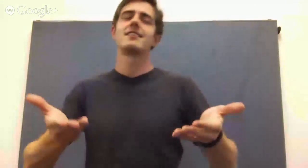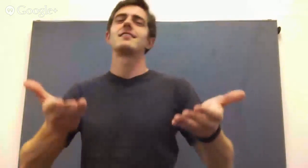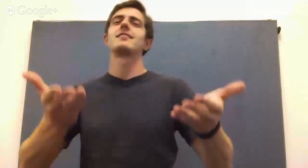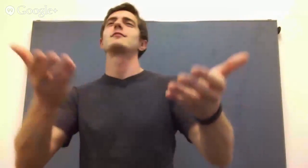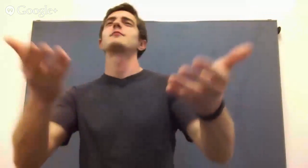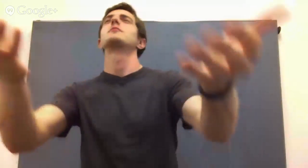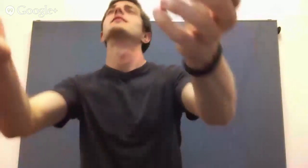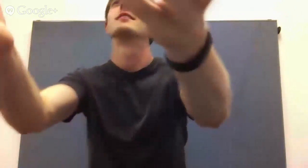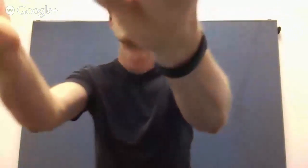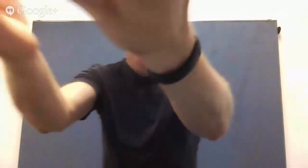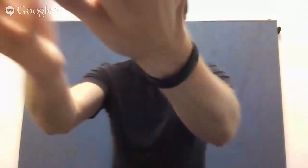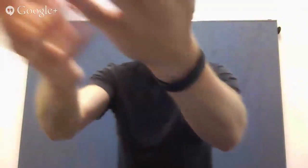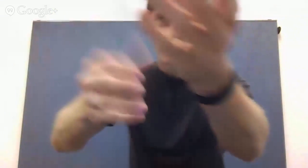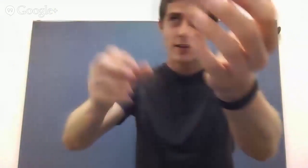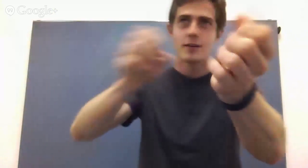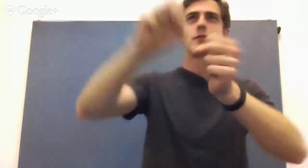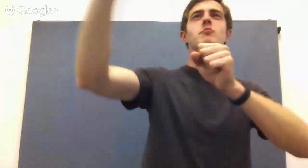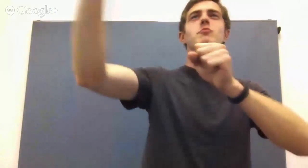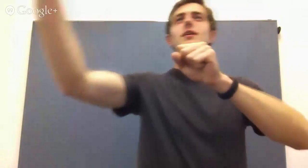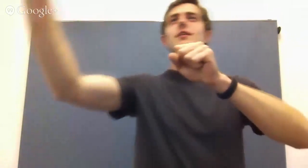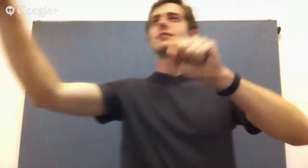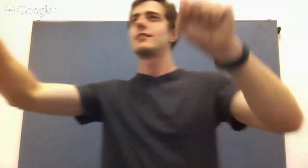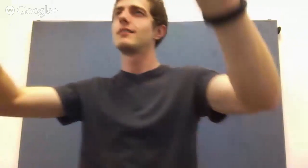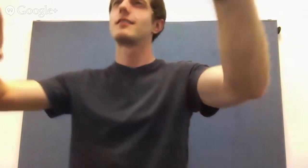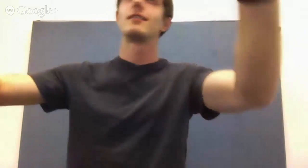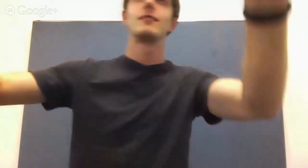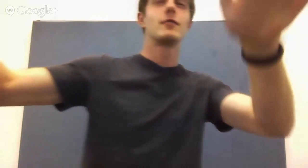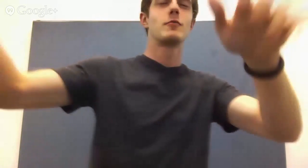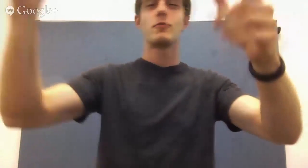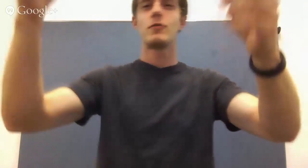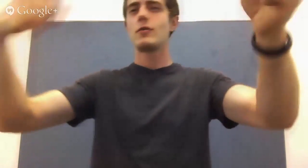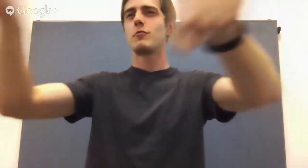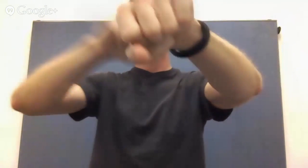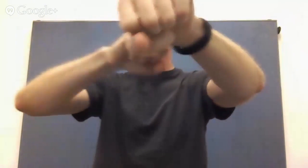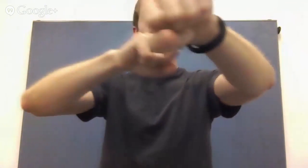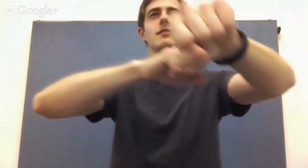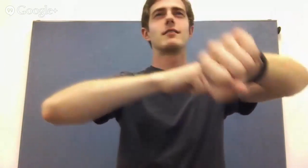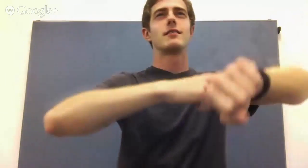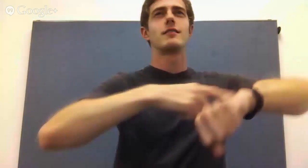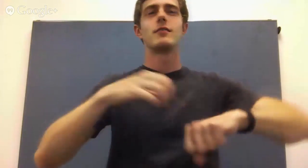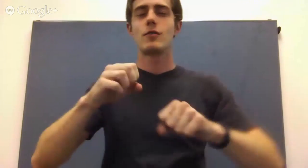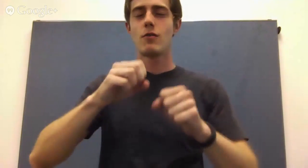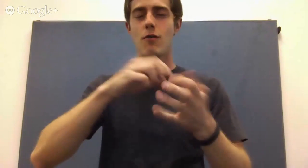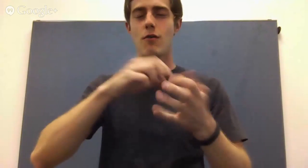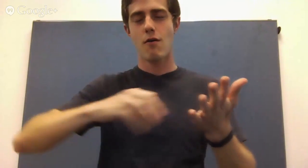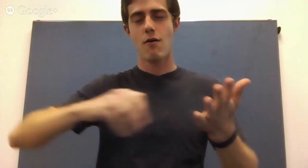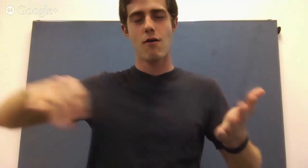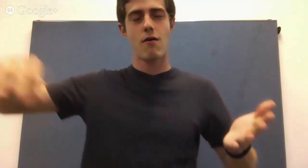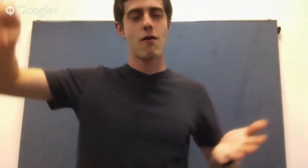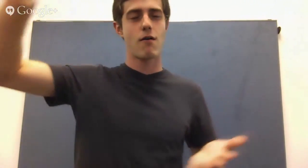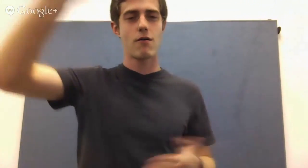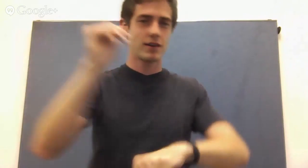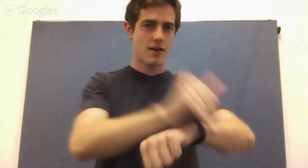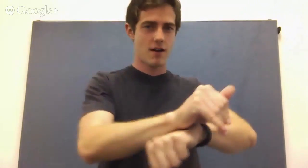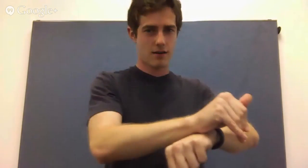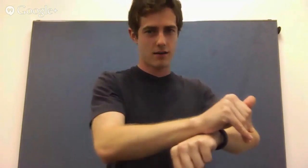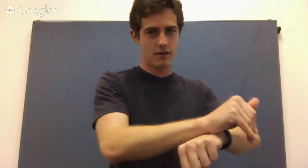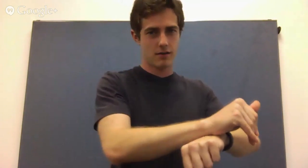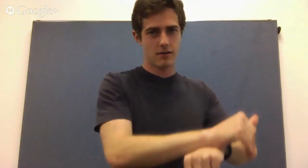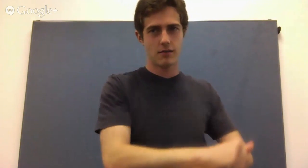Take me to the magic of the moment, on a glory night,